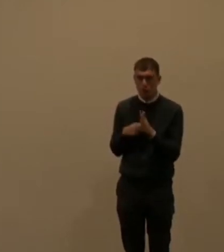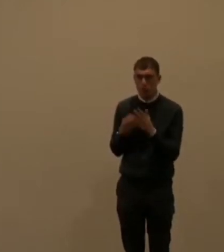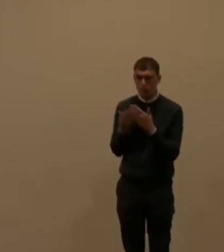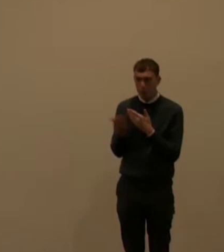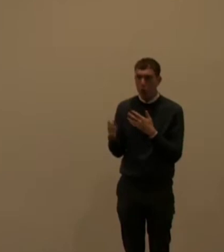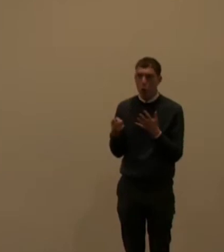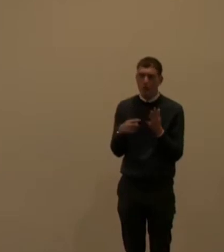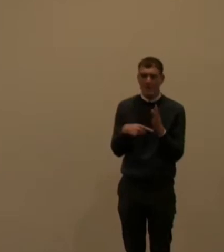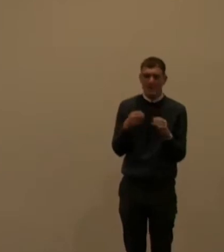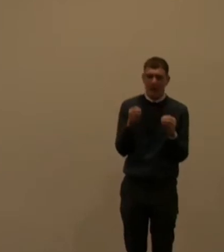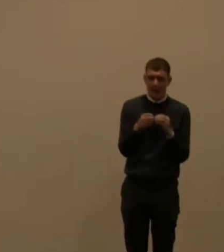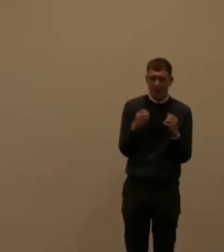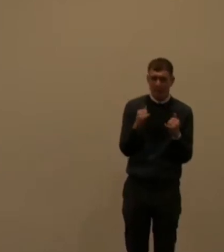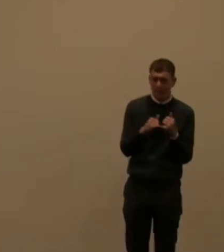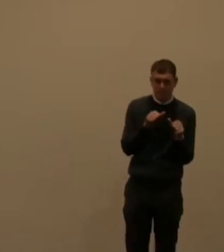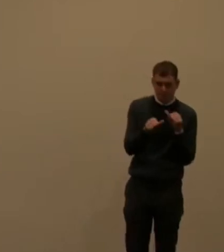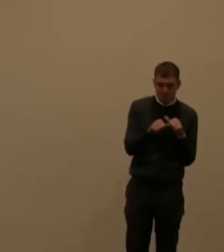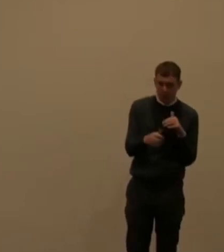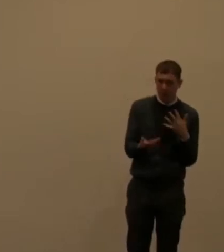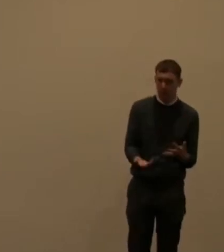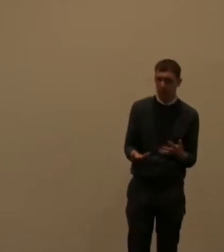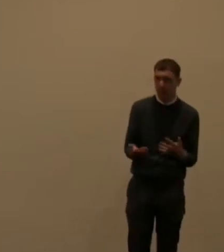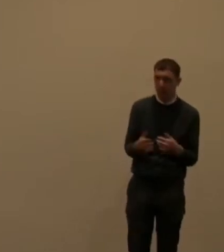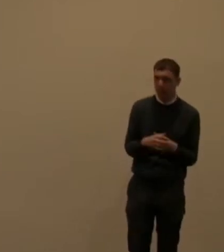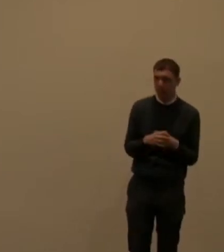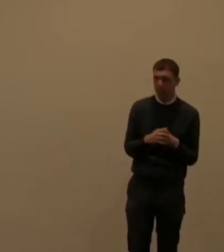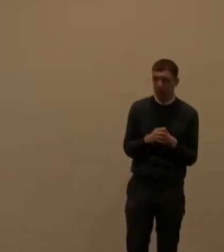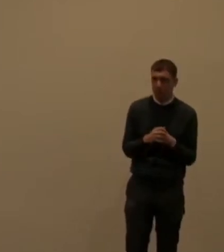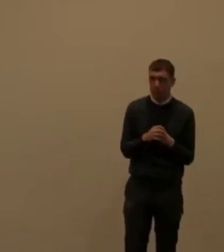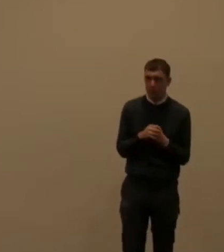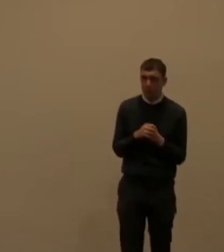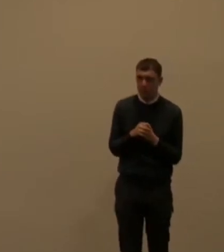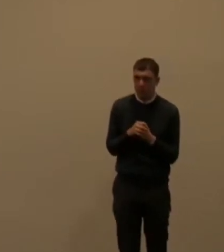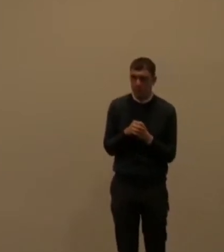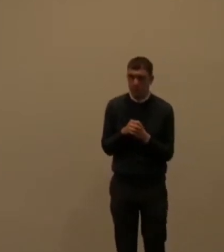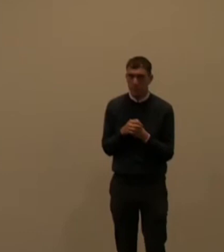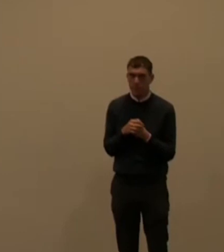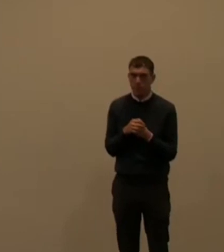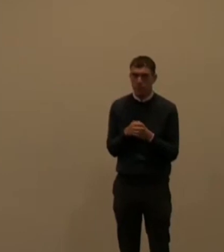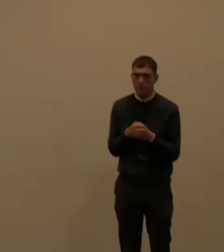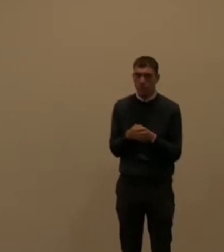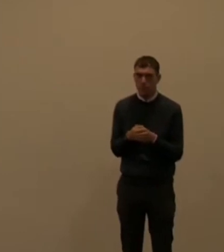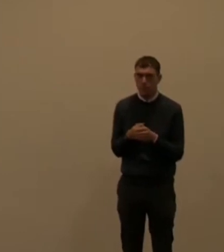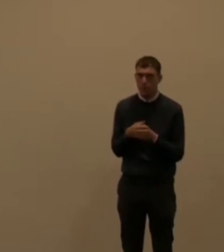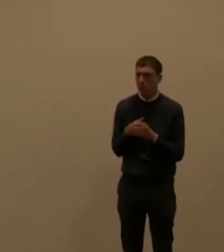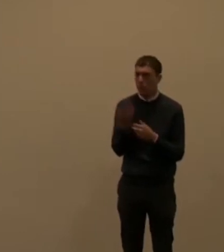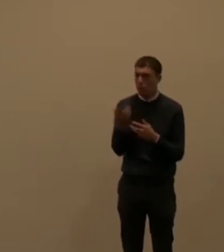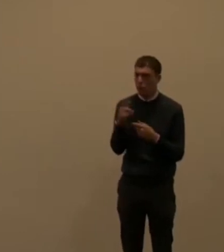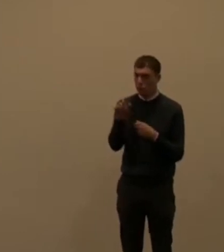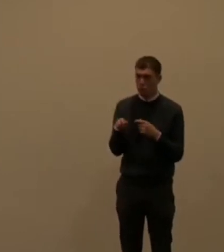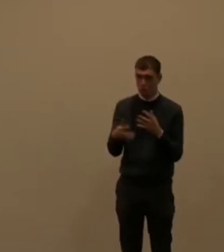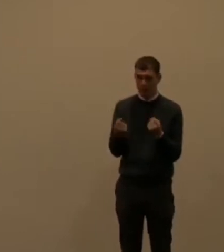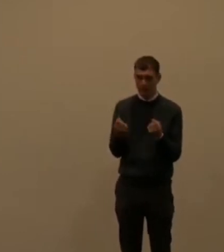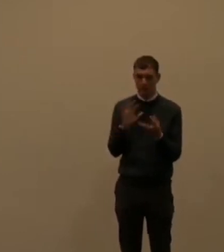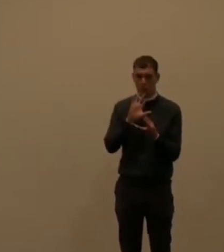actually kind of okay. That is where change management comes to play. Yeah, but we've always done that. We scroll and then I have an